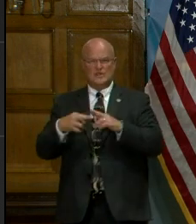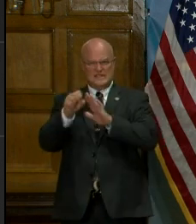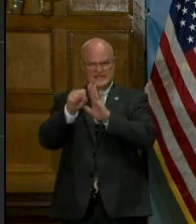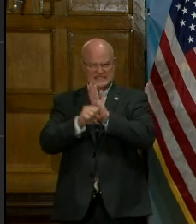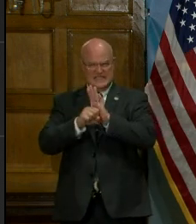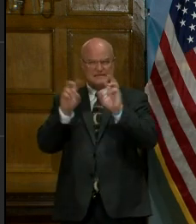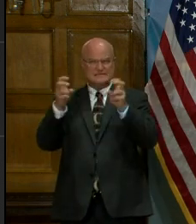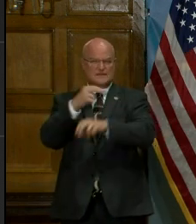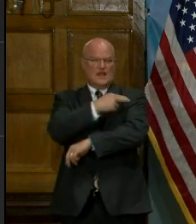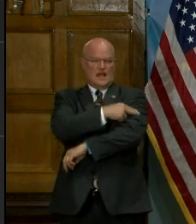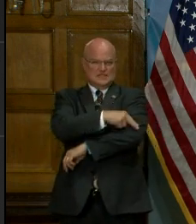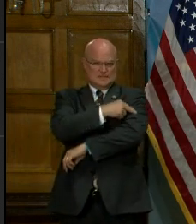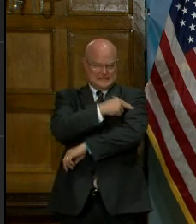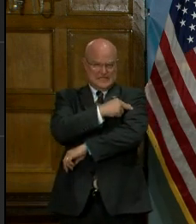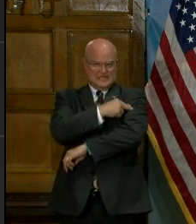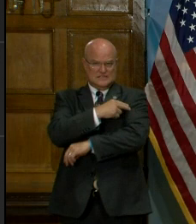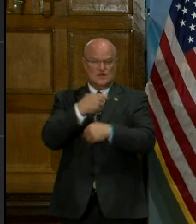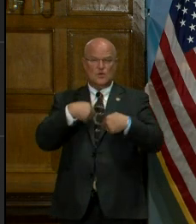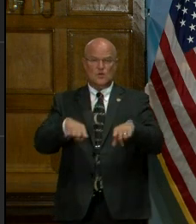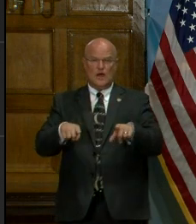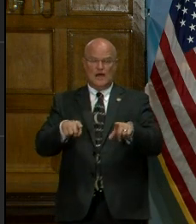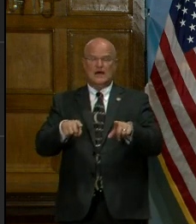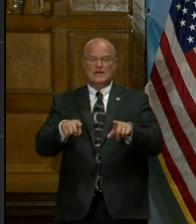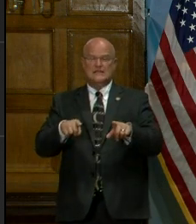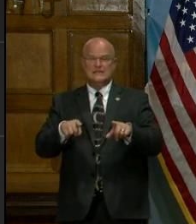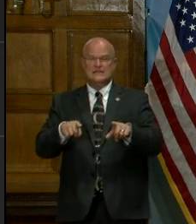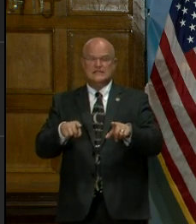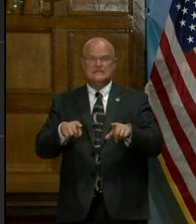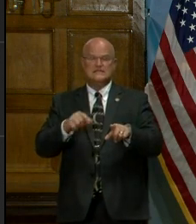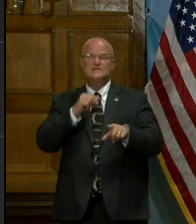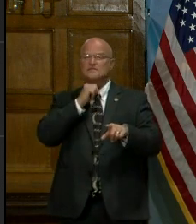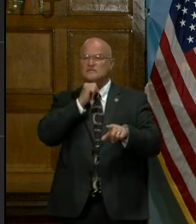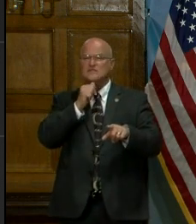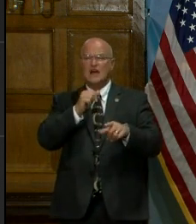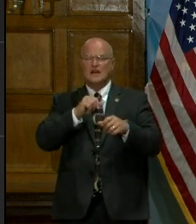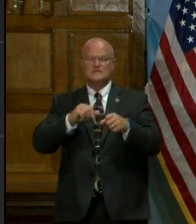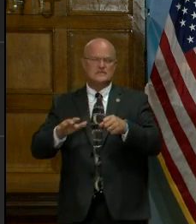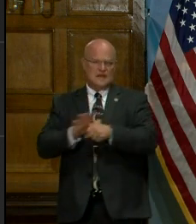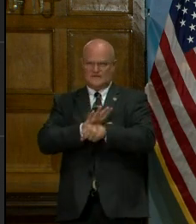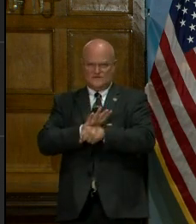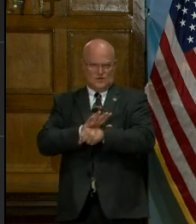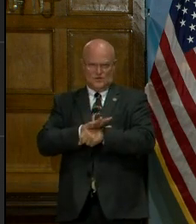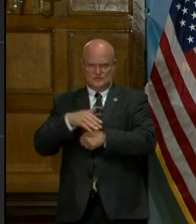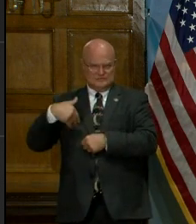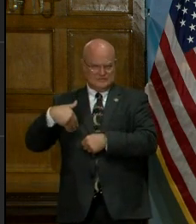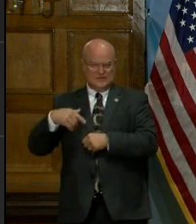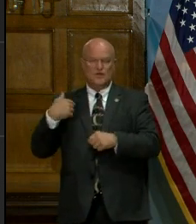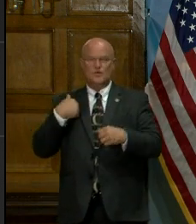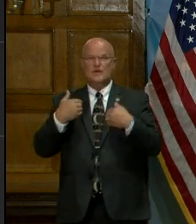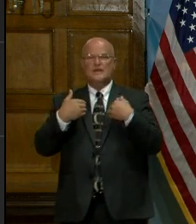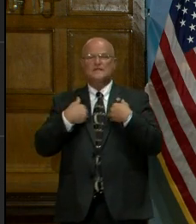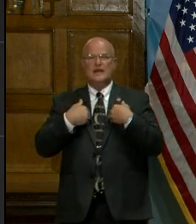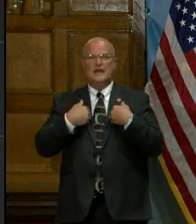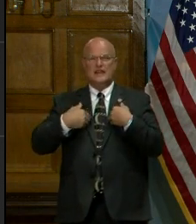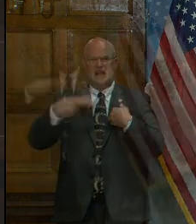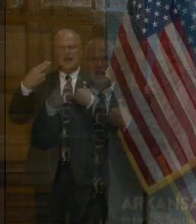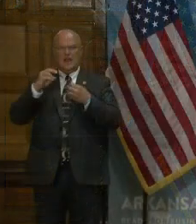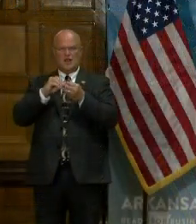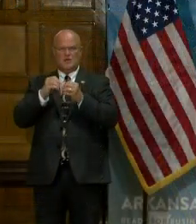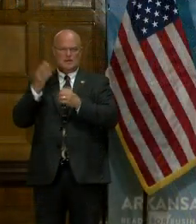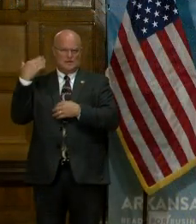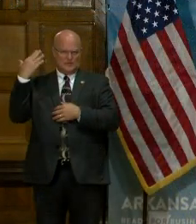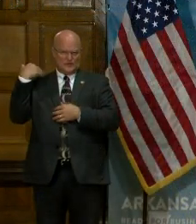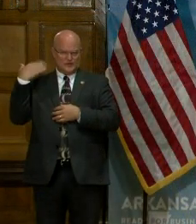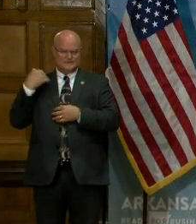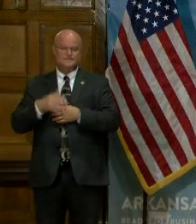terms of hospitalization. While it's tight, we have not reached capacity because we've had higher marks than